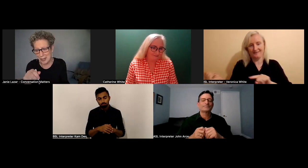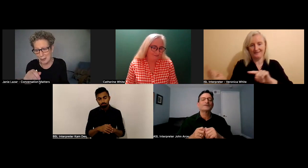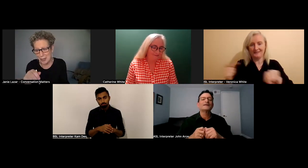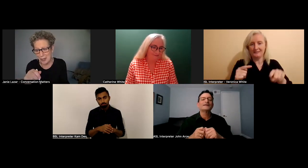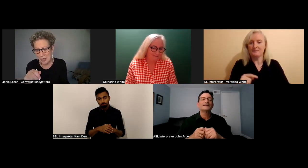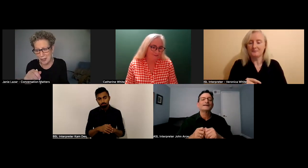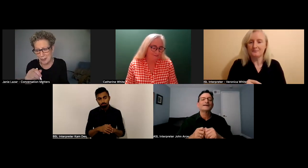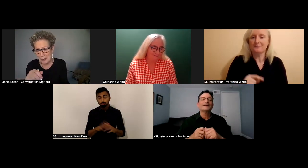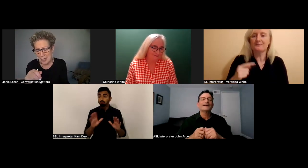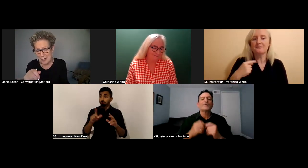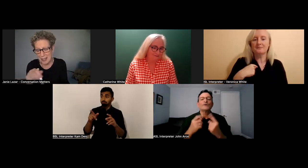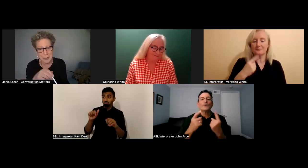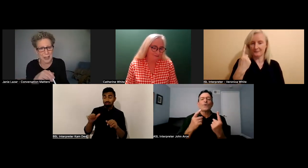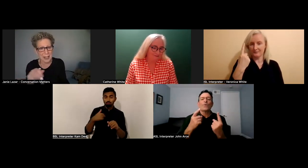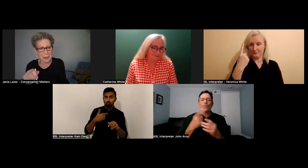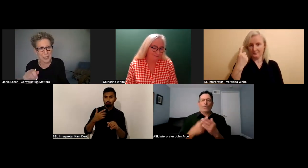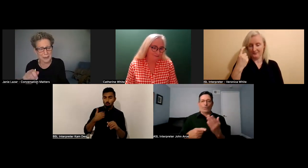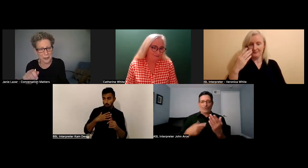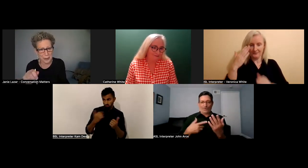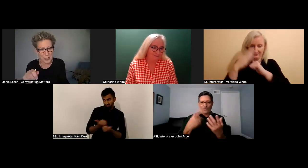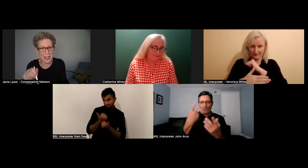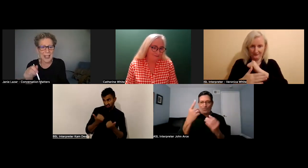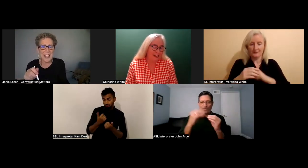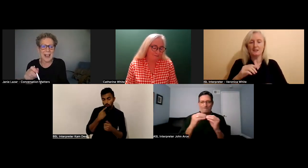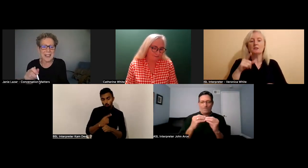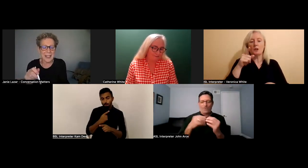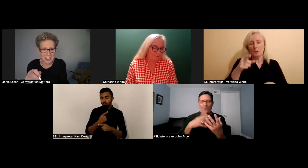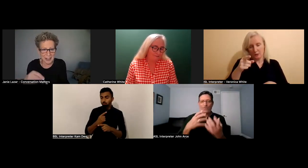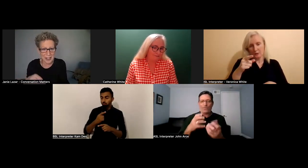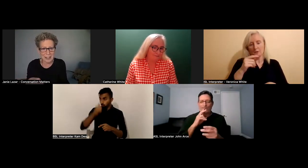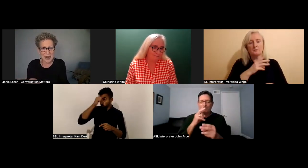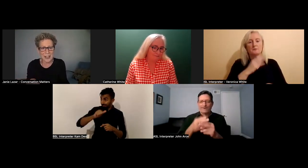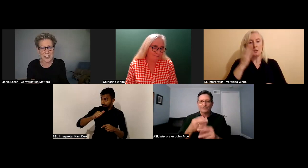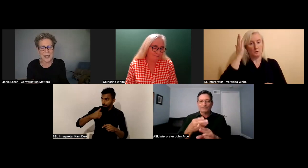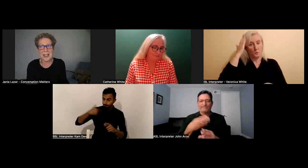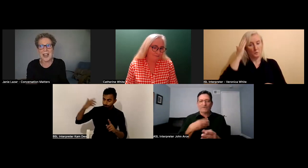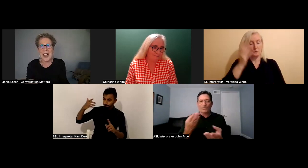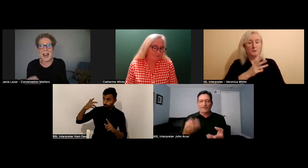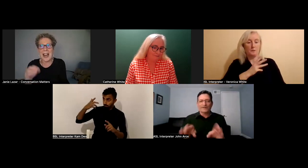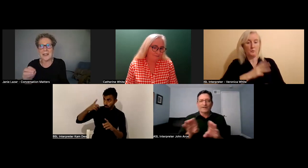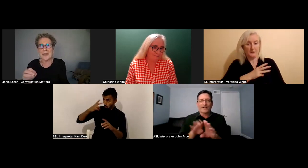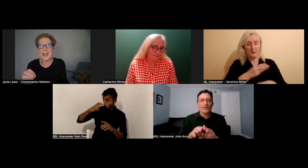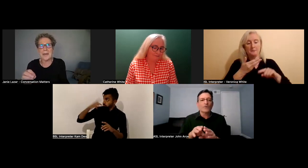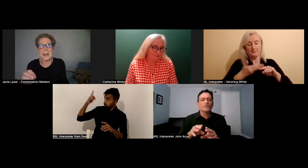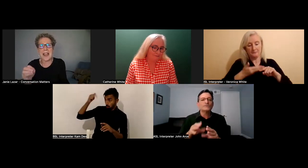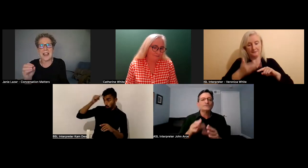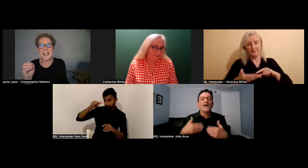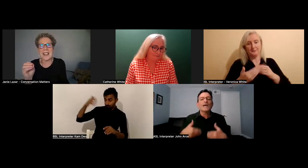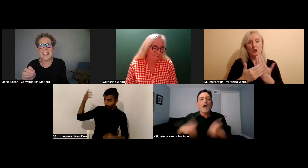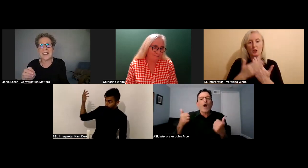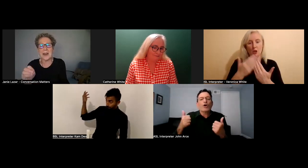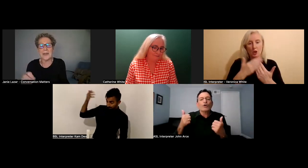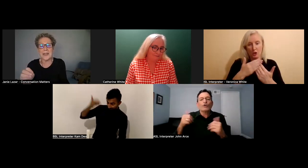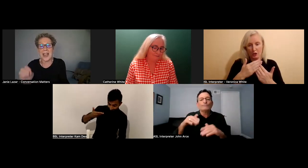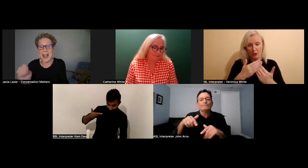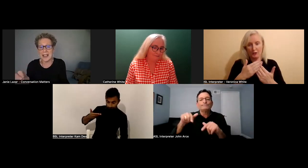note that I want to finish on, because it is bringing the wisdom forward. Yeah. I think younger generations have a